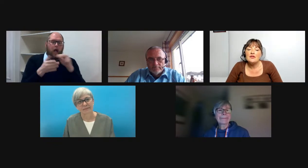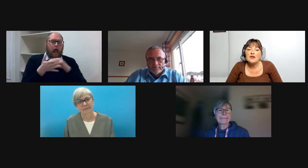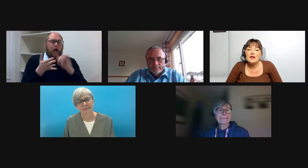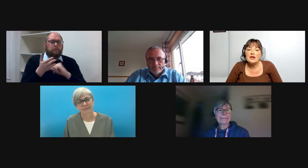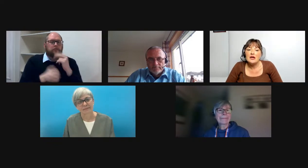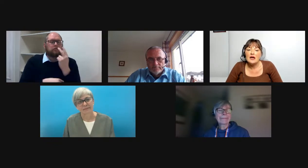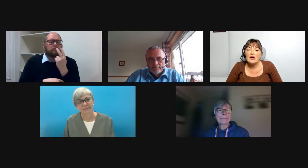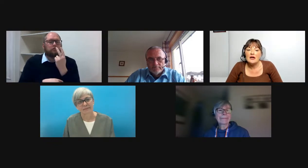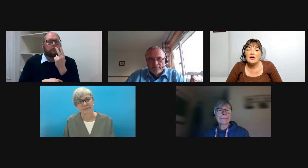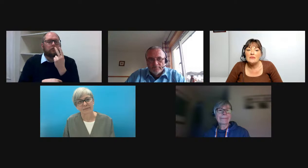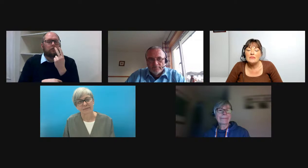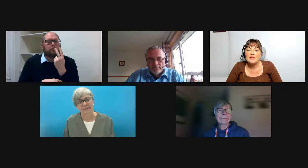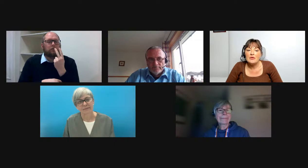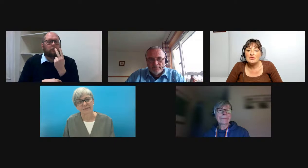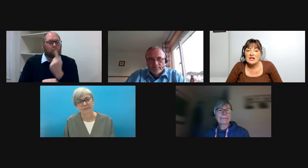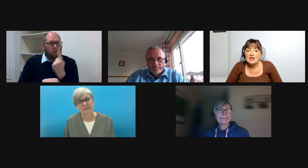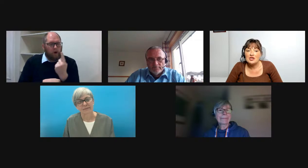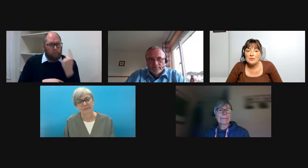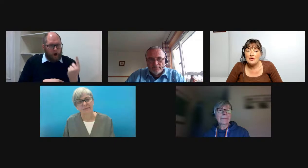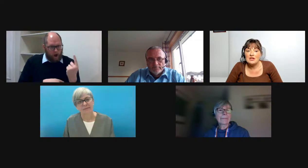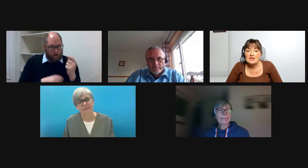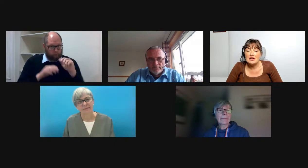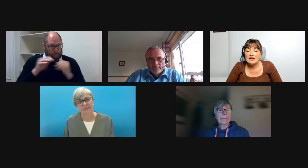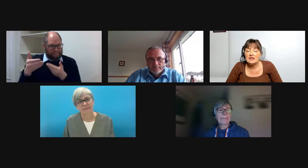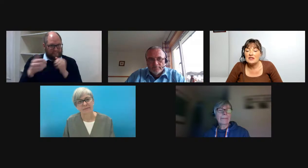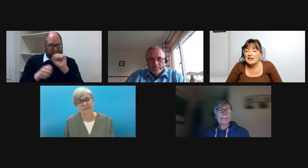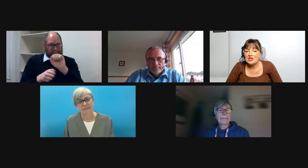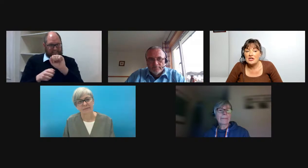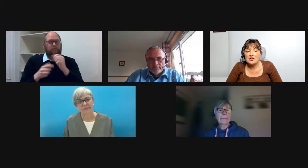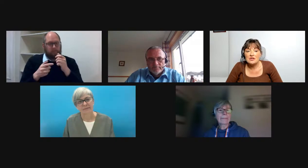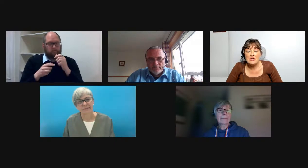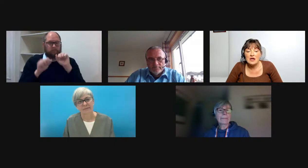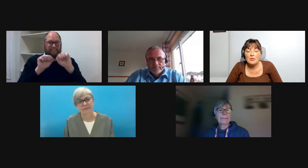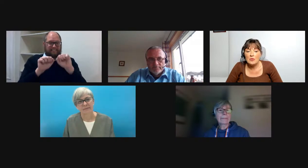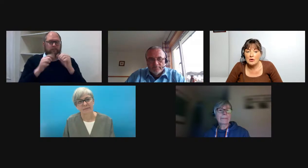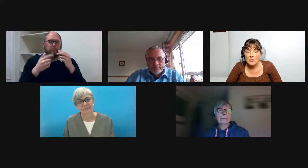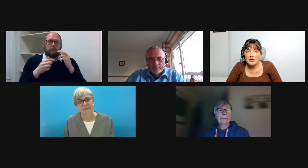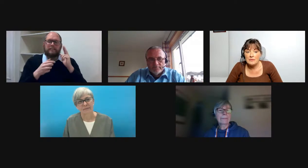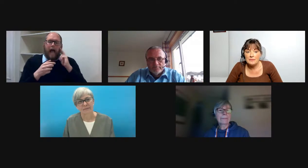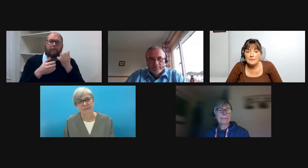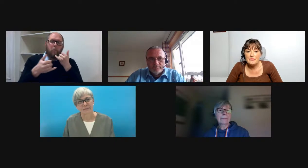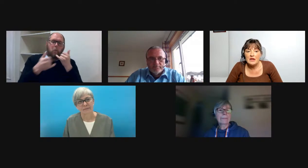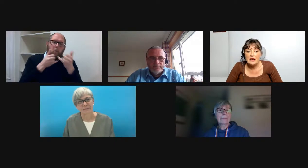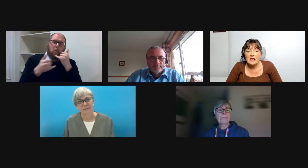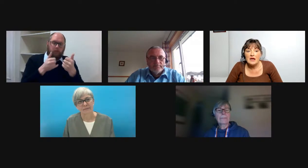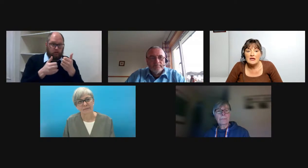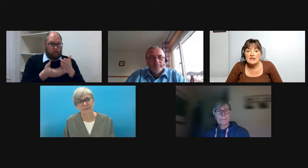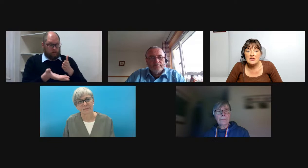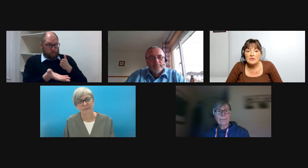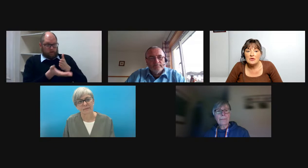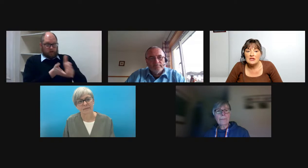The other thing that I want to ask you about, and it's linked to NHS 111, is that when